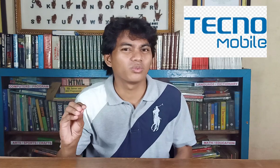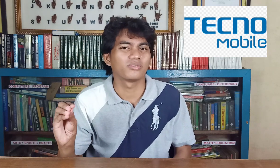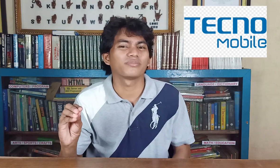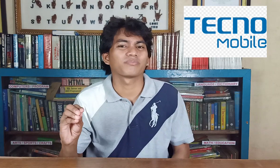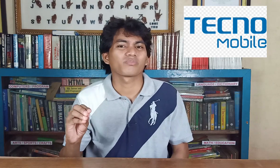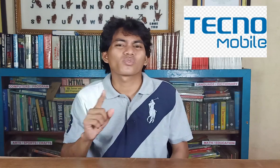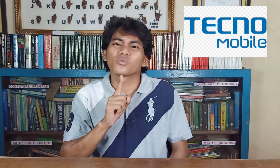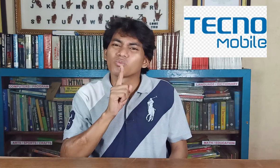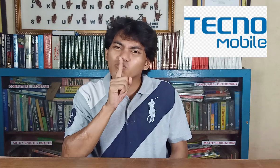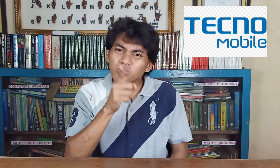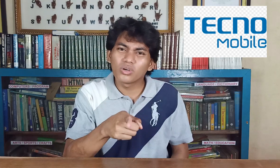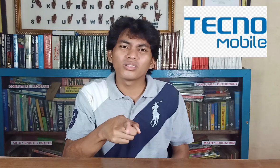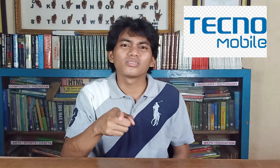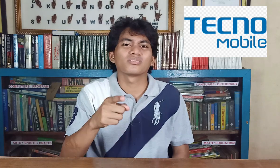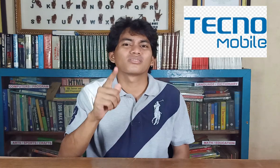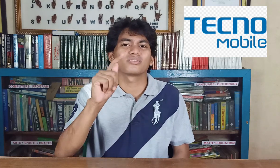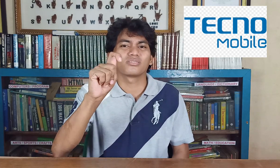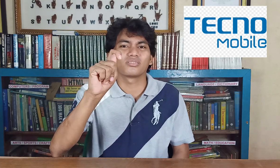heard. Well,